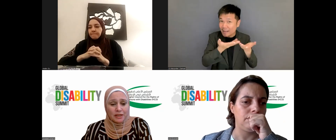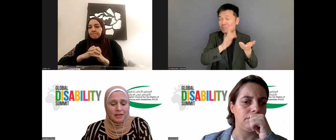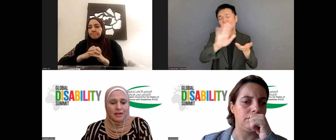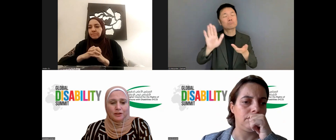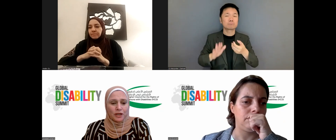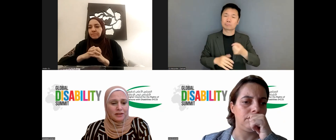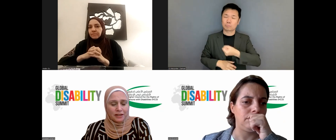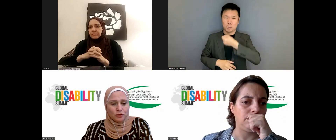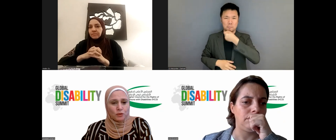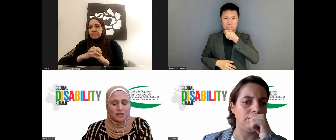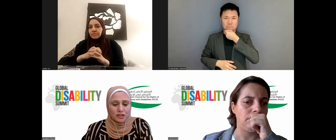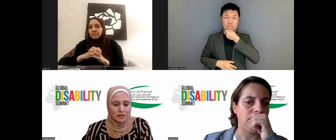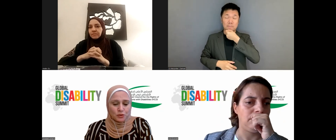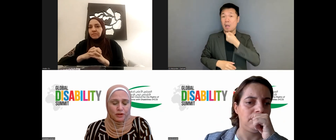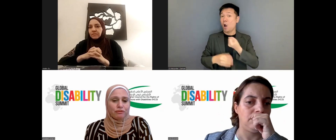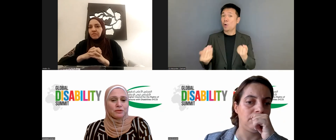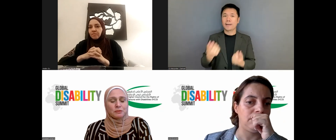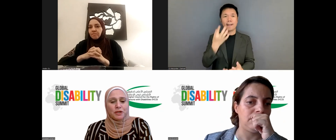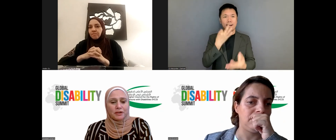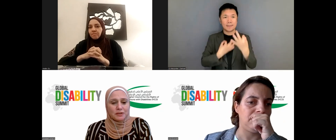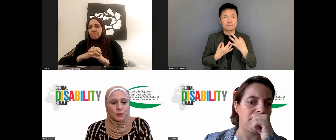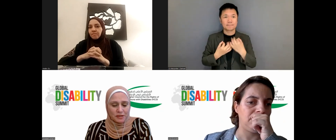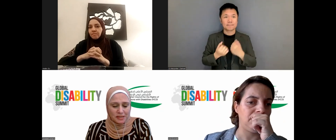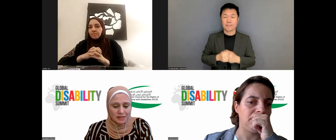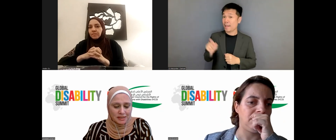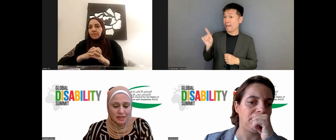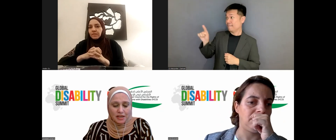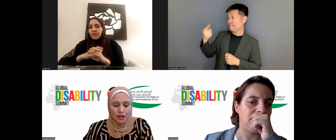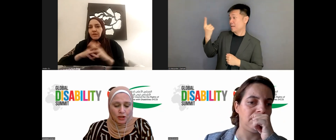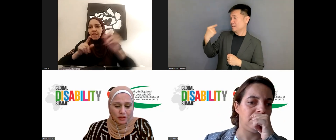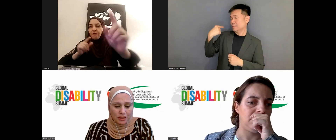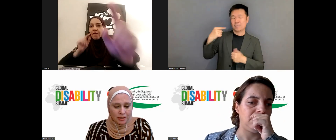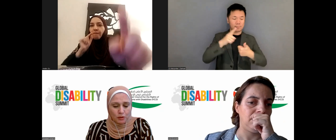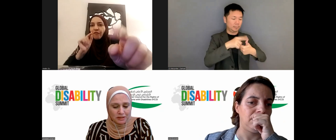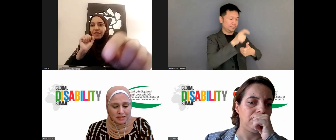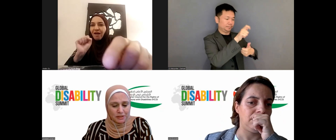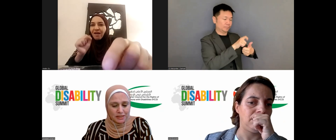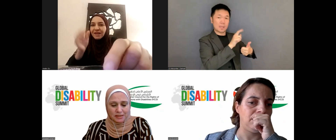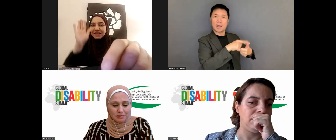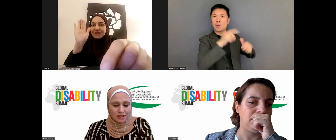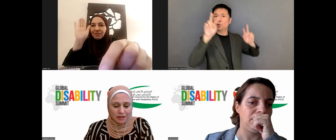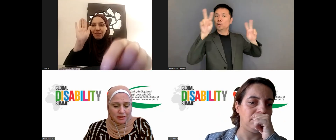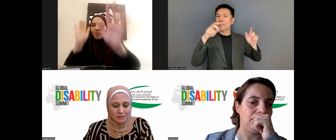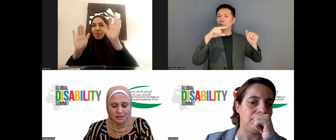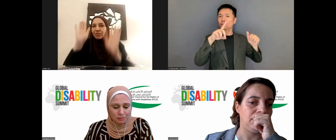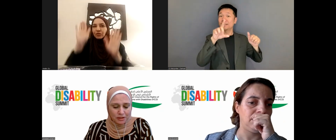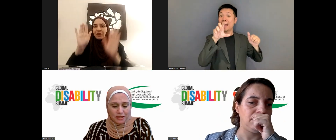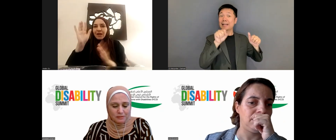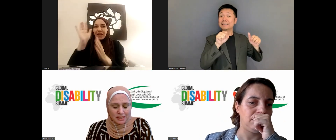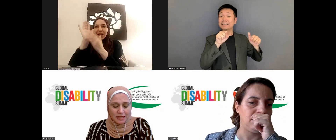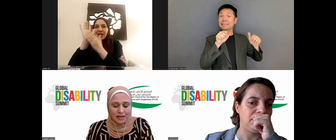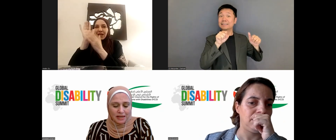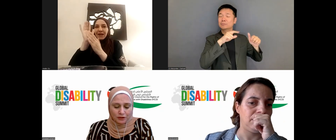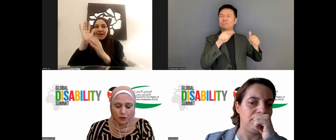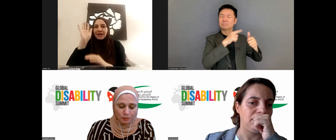up. You can direct your questions to the first speakers who presented on the Global Disability Summit themes,